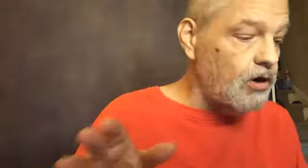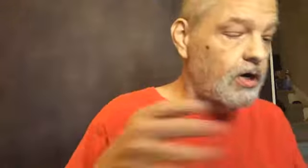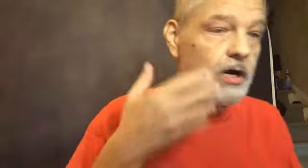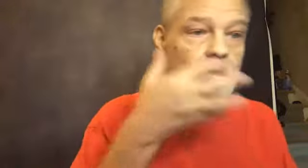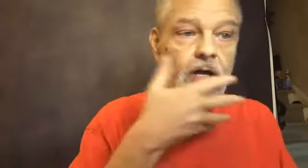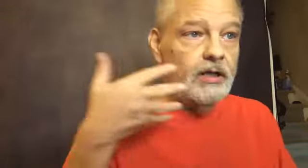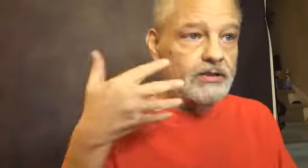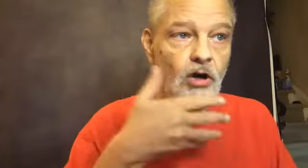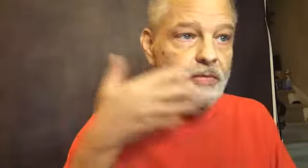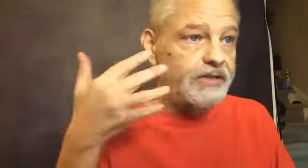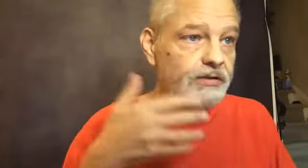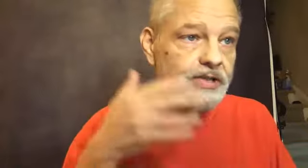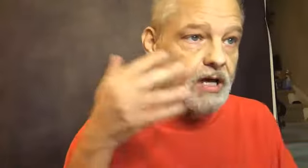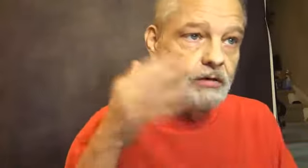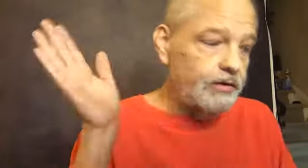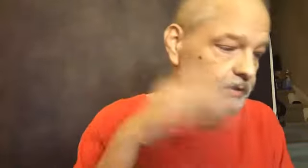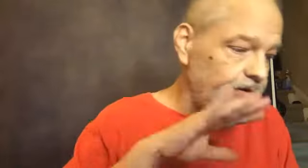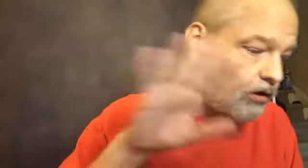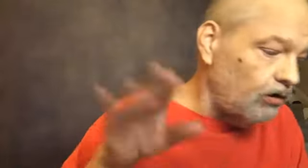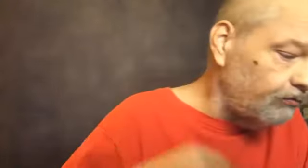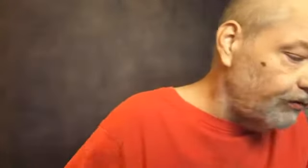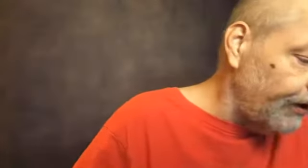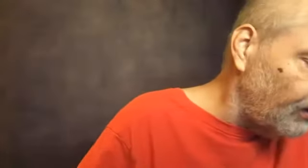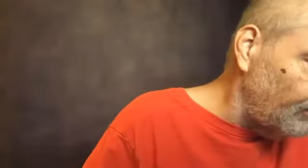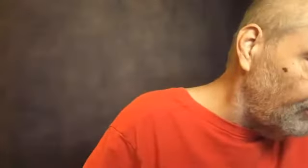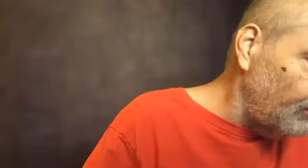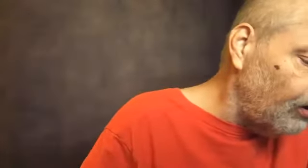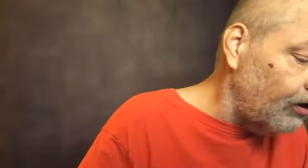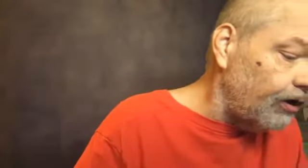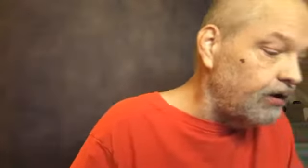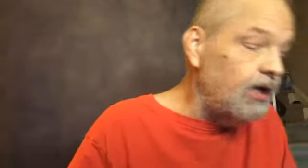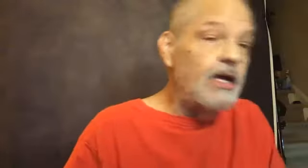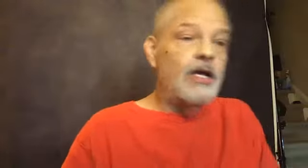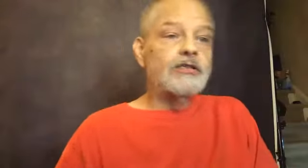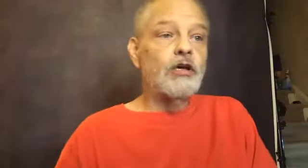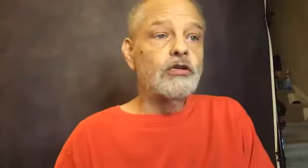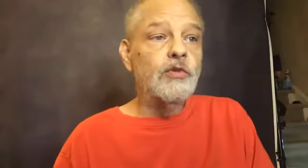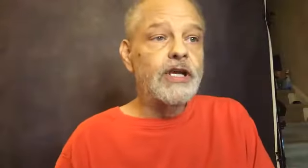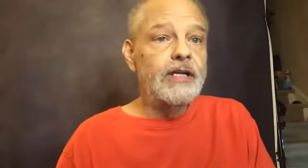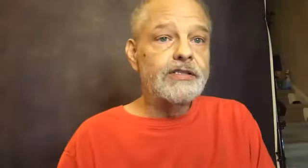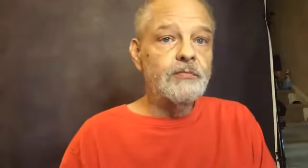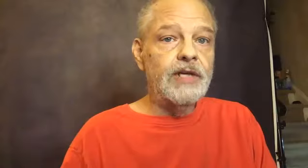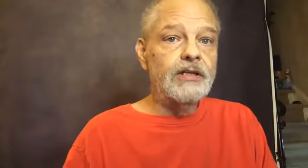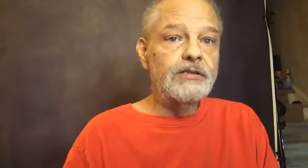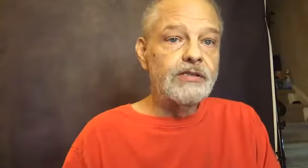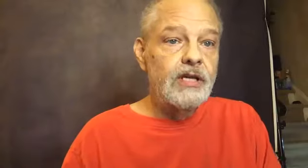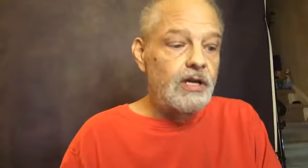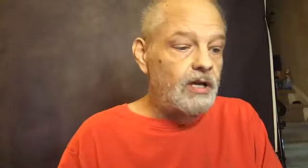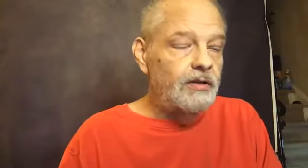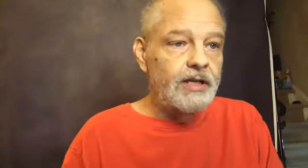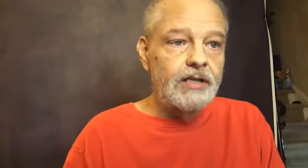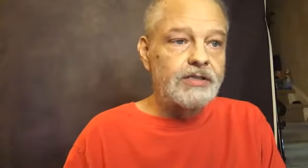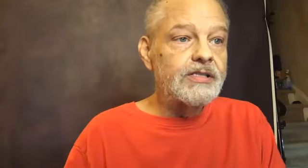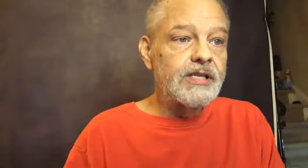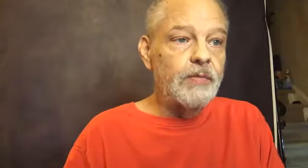bizarre. It's all based on sound. It's all really long gone. Total communication means the kitchen sink,